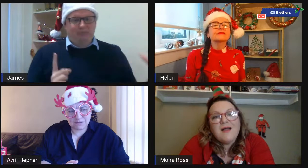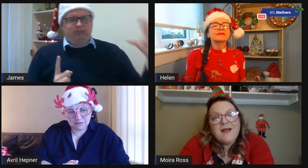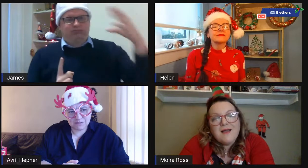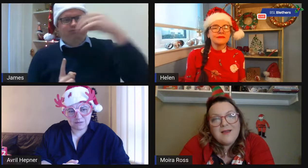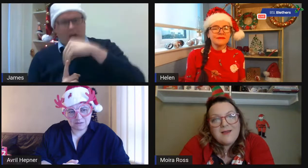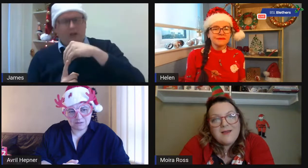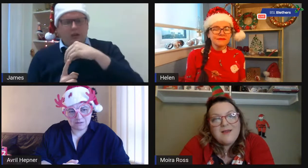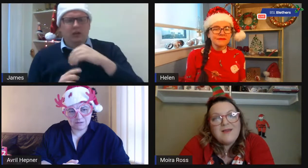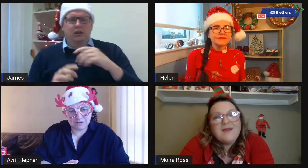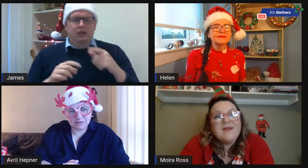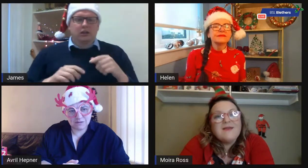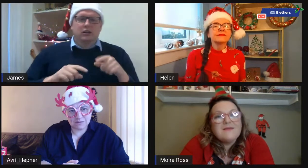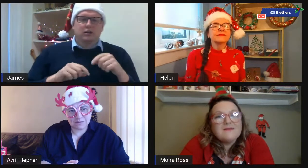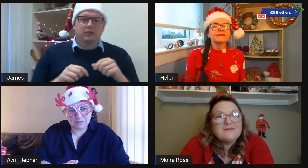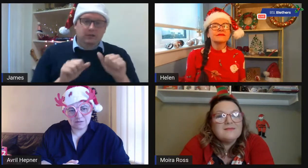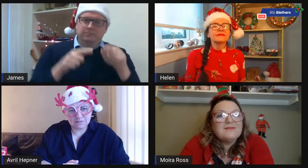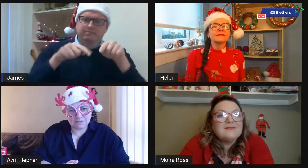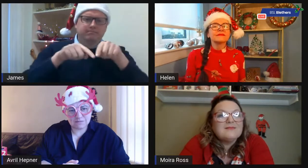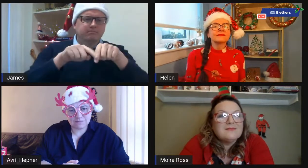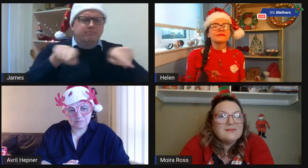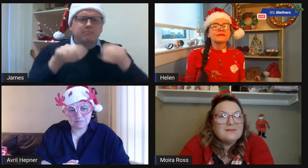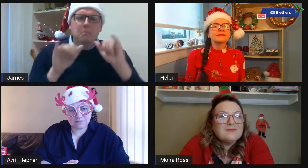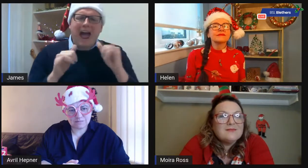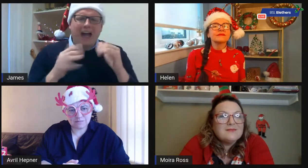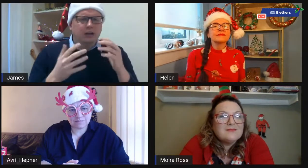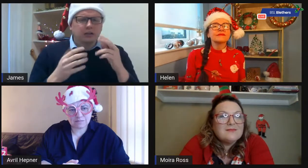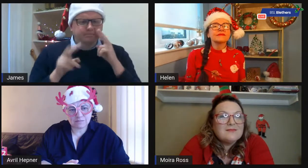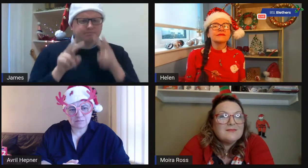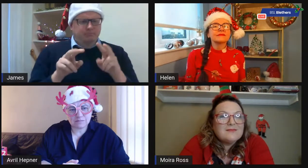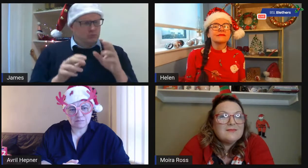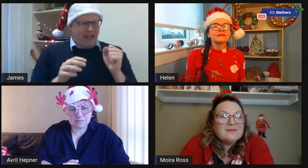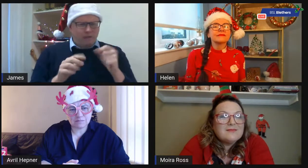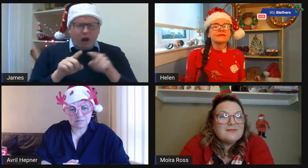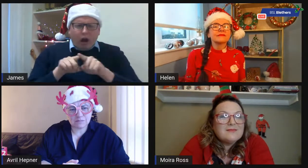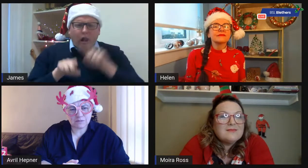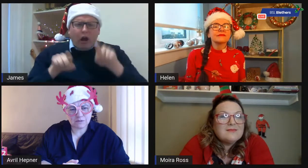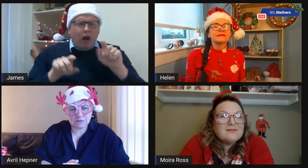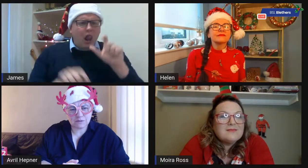And he That's where that became comes from. a role model, and people were starting to imitate what he was doing.